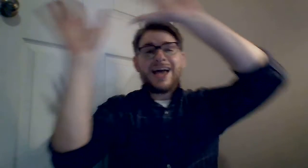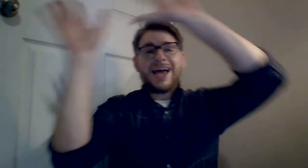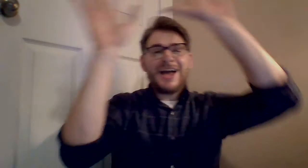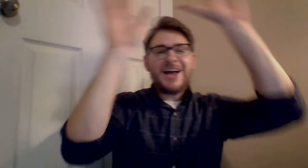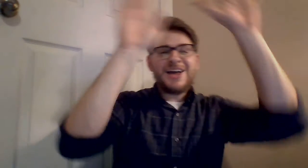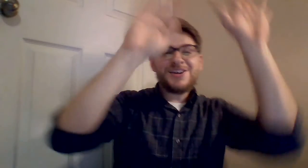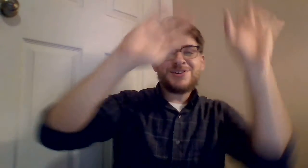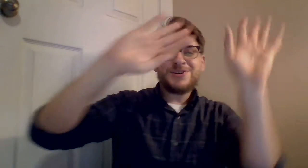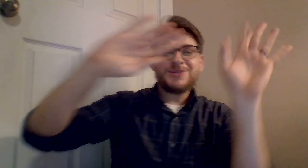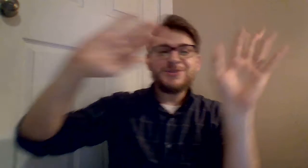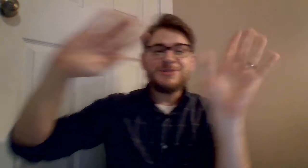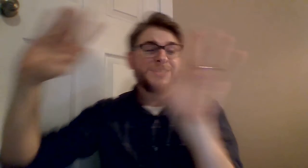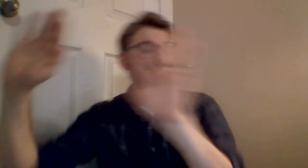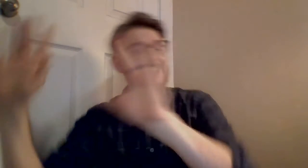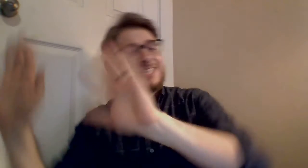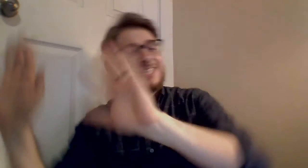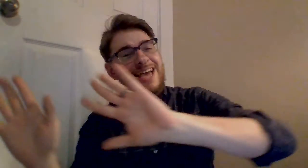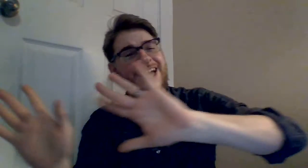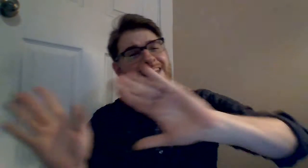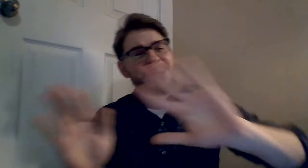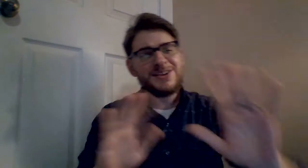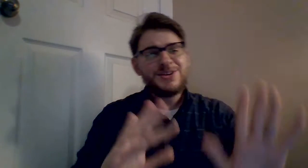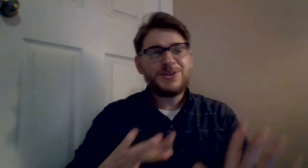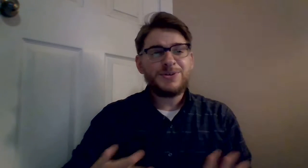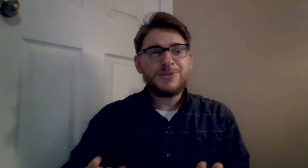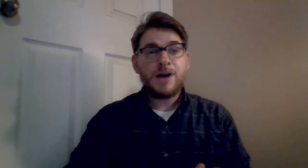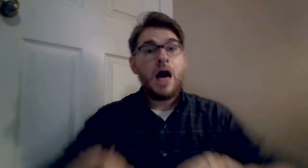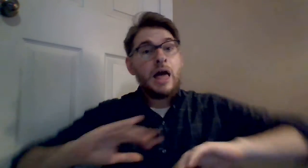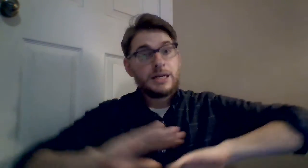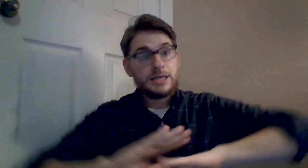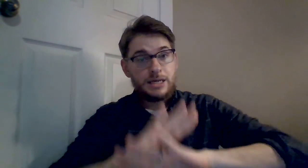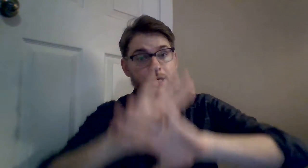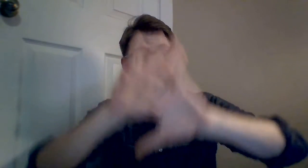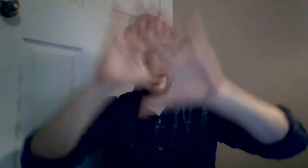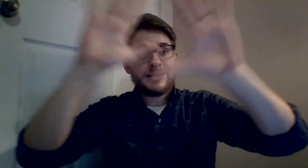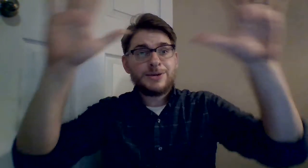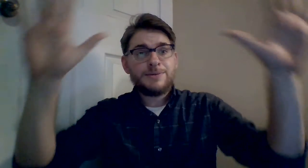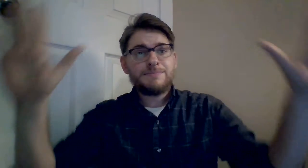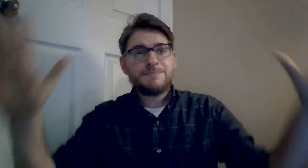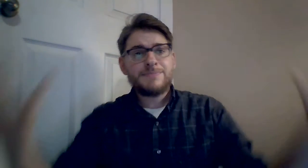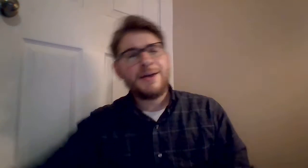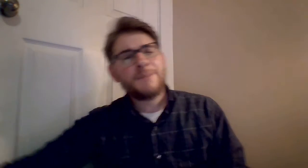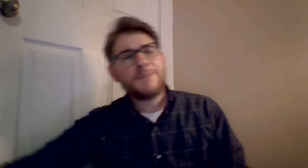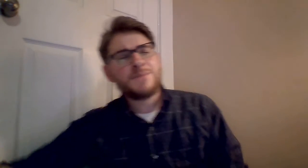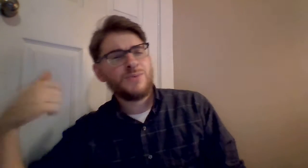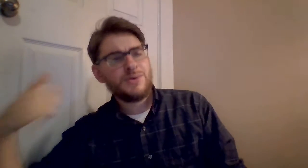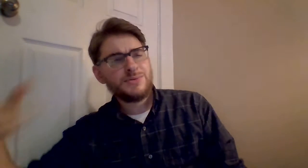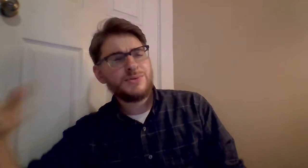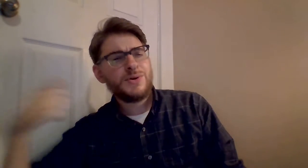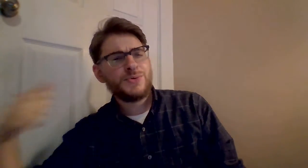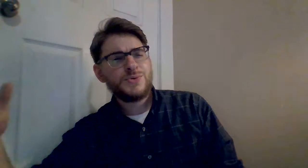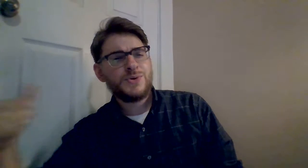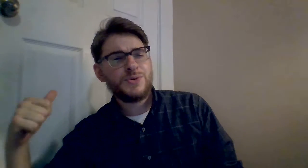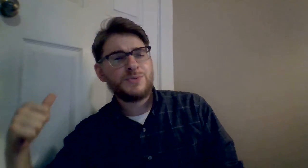Day-O, me say day-O. Daylight come and me won't go home.